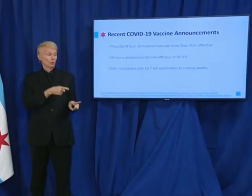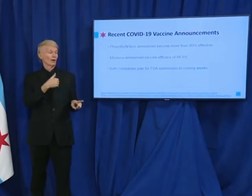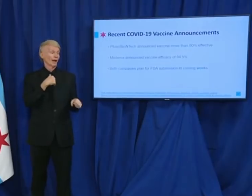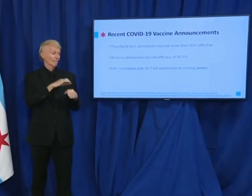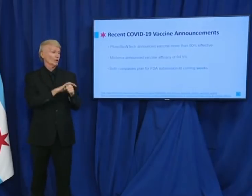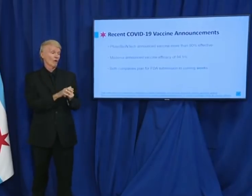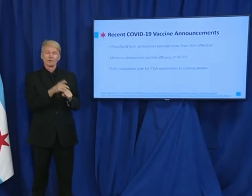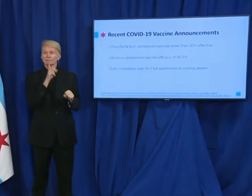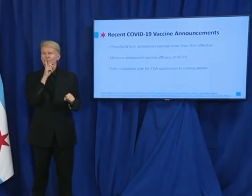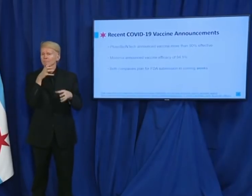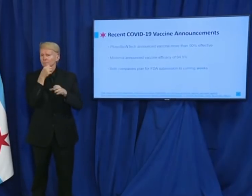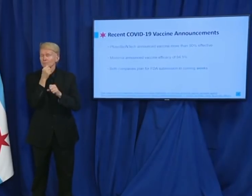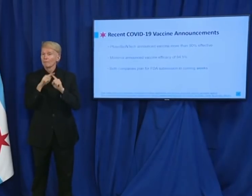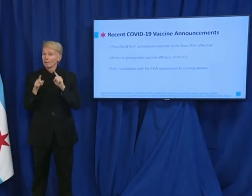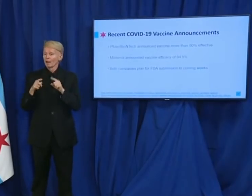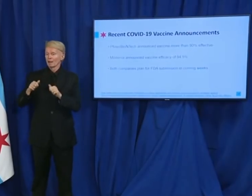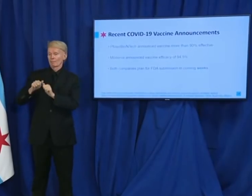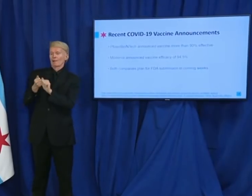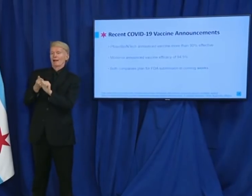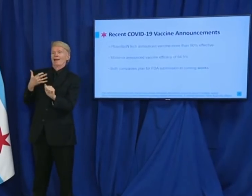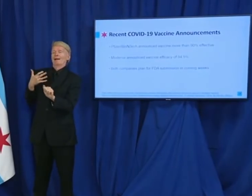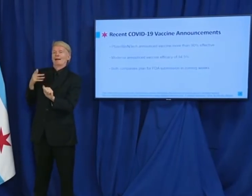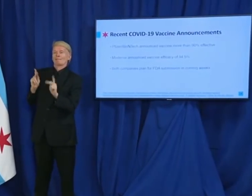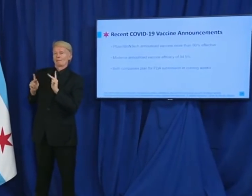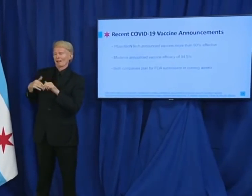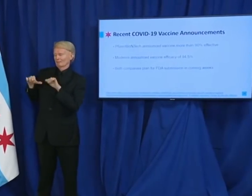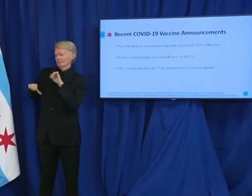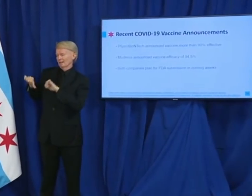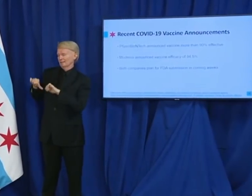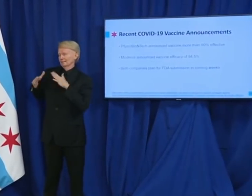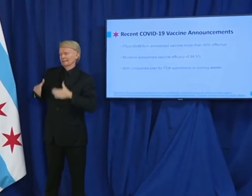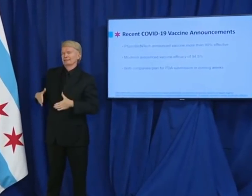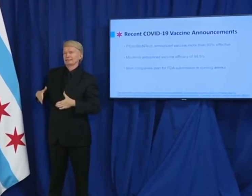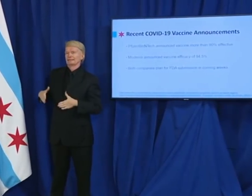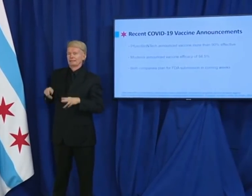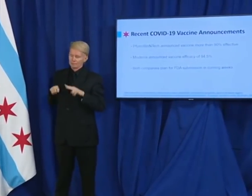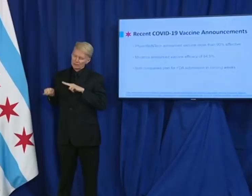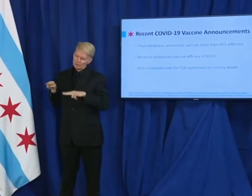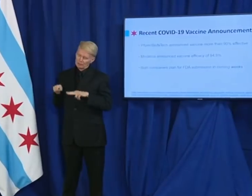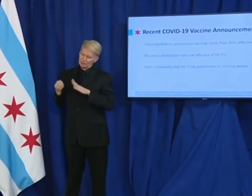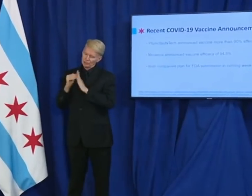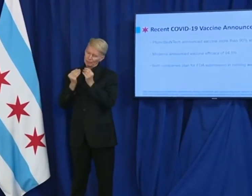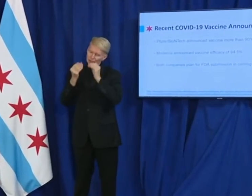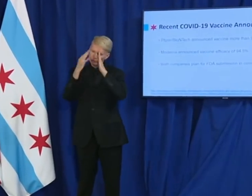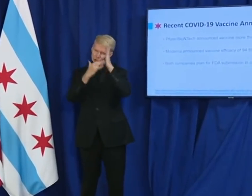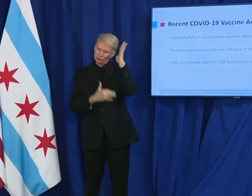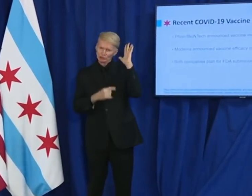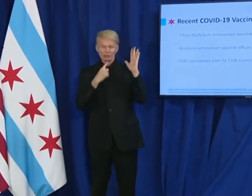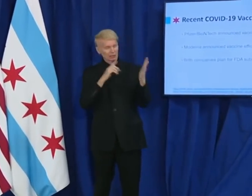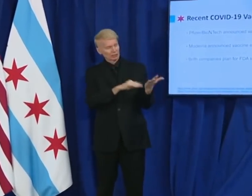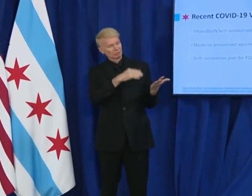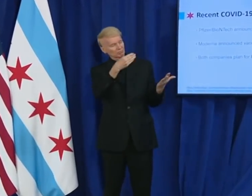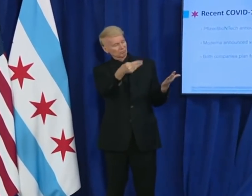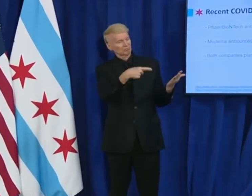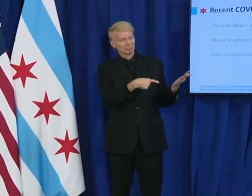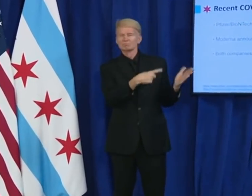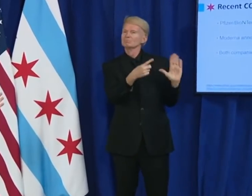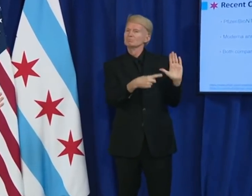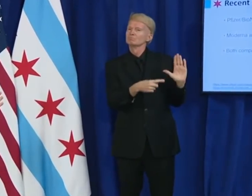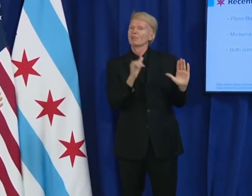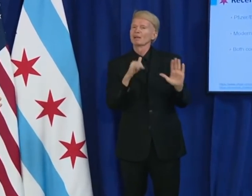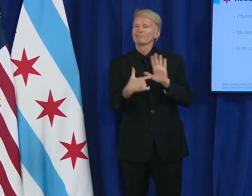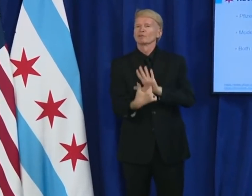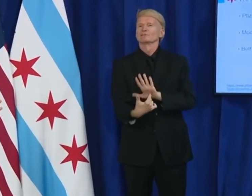there's a group of scientists that monitor the safety and monitor the efficacy, and they open it up and they say, okay, we've had,